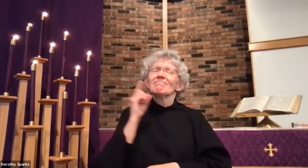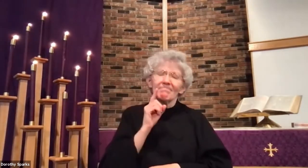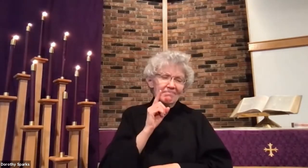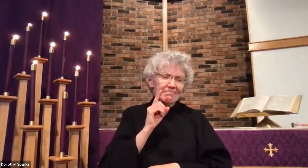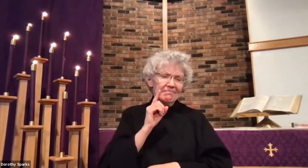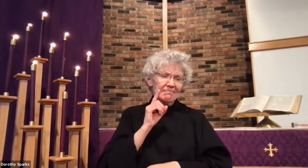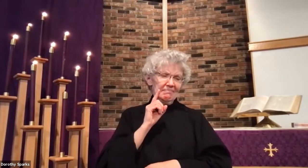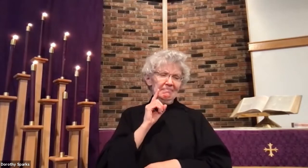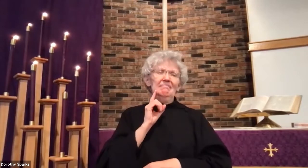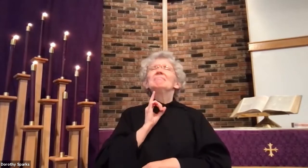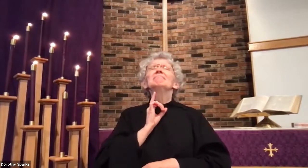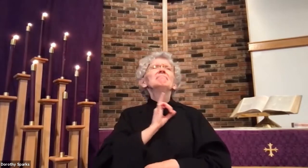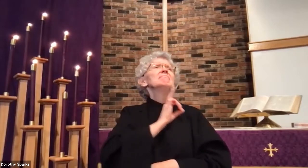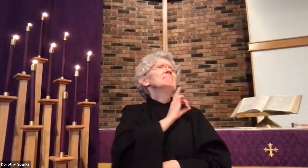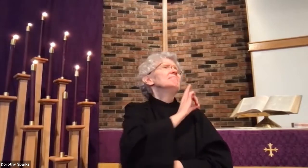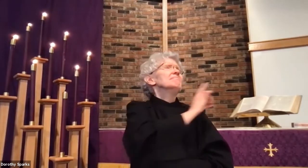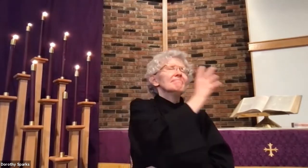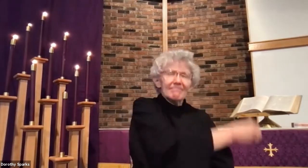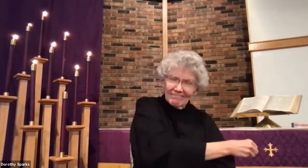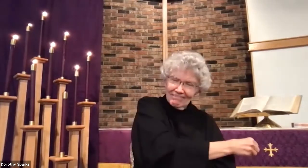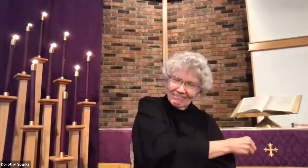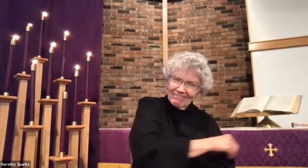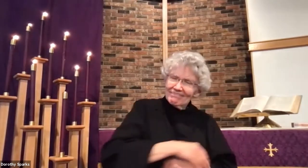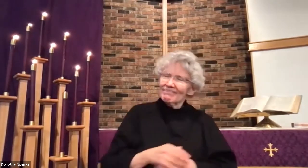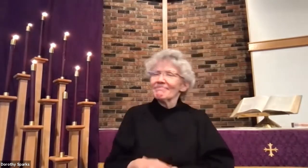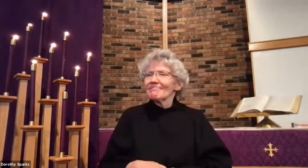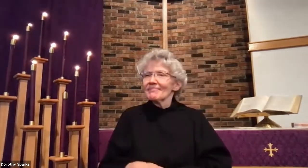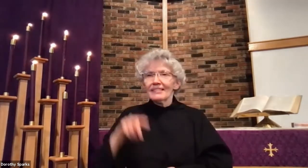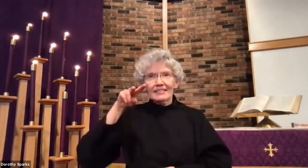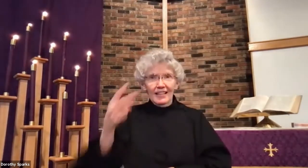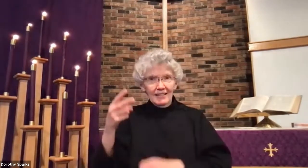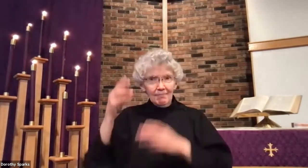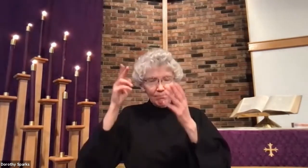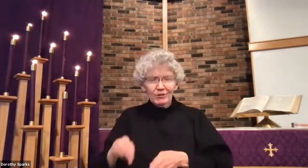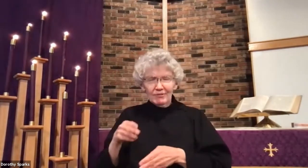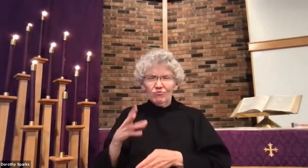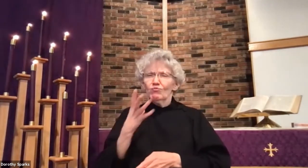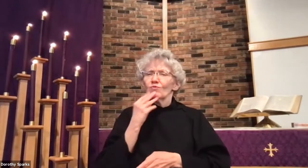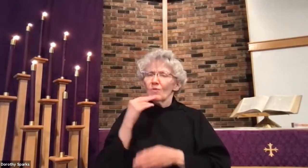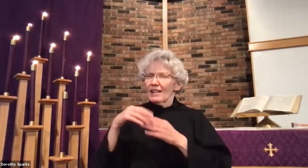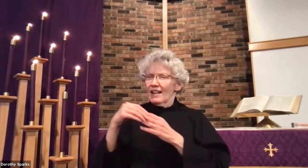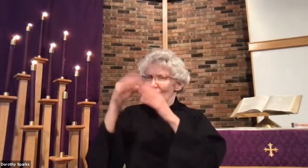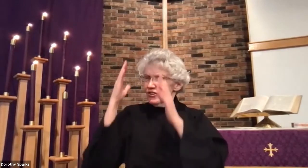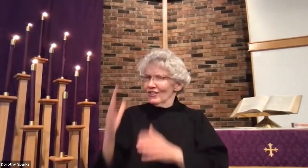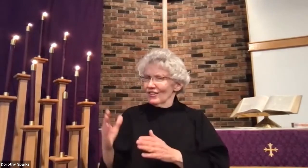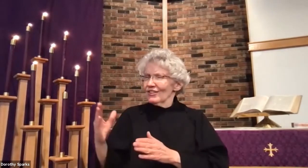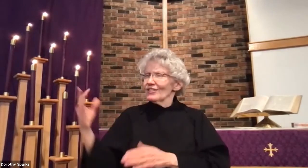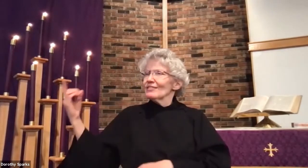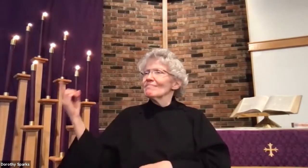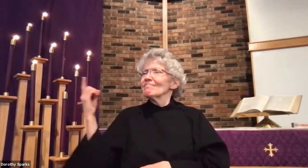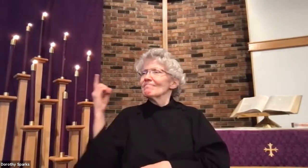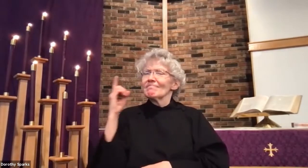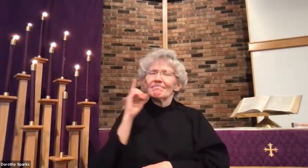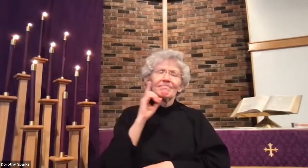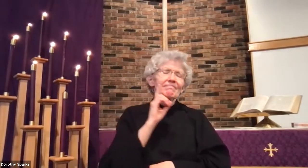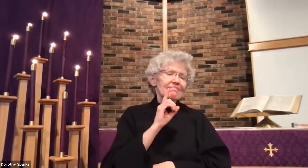It happened that a Jewish priest was going down that road. Seeing the man, the priest did not stop to